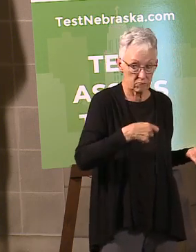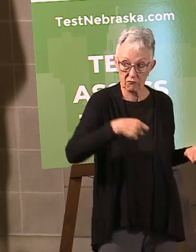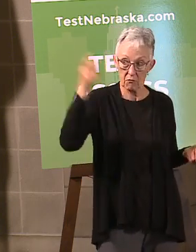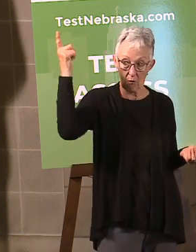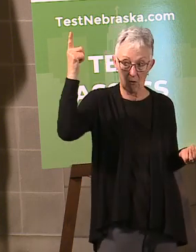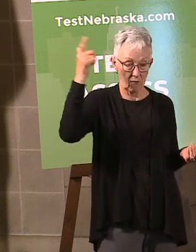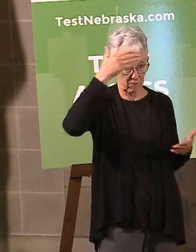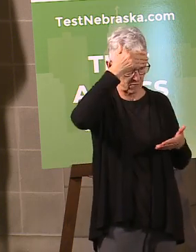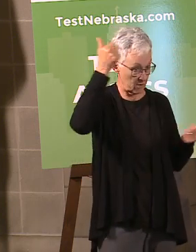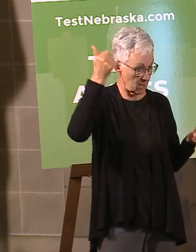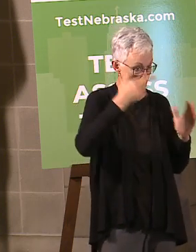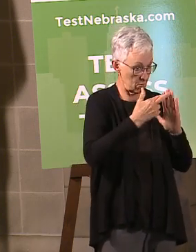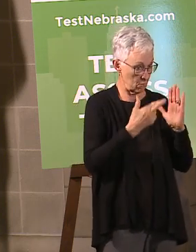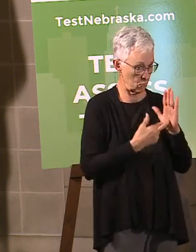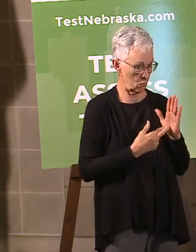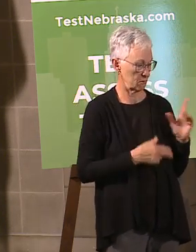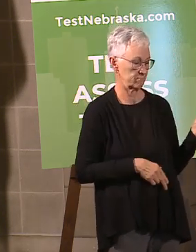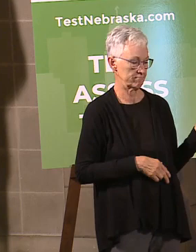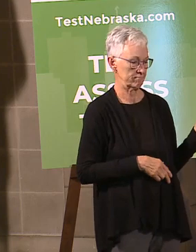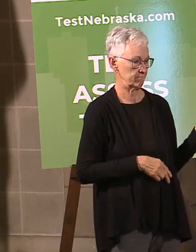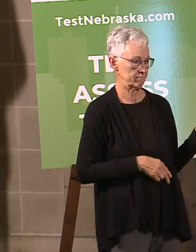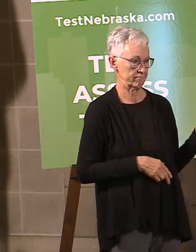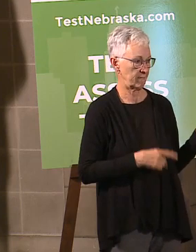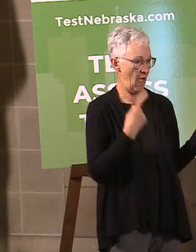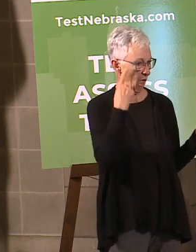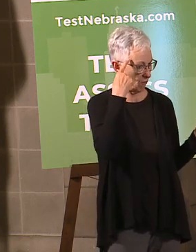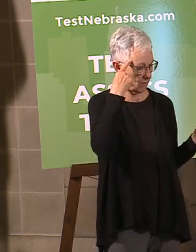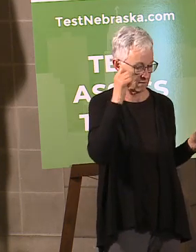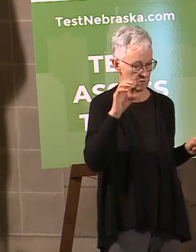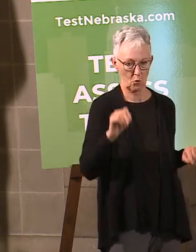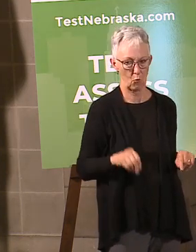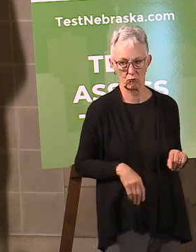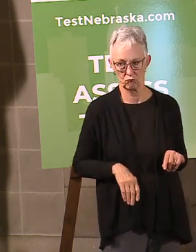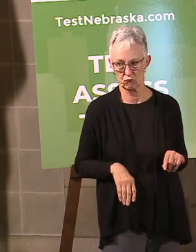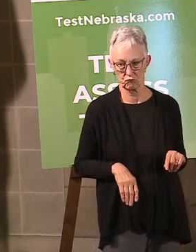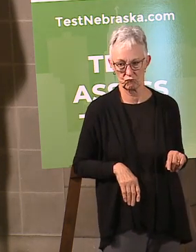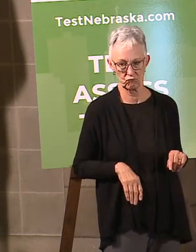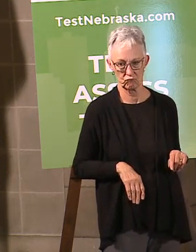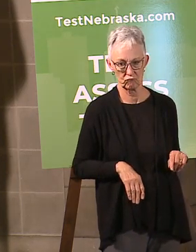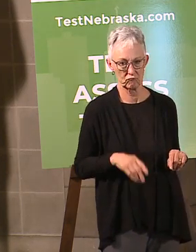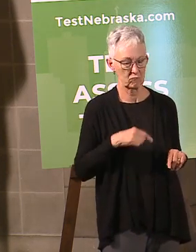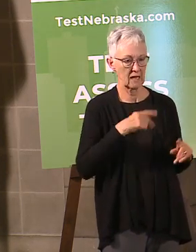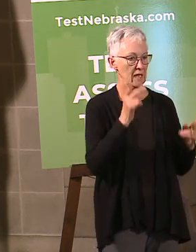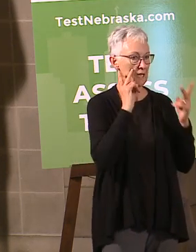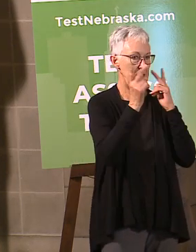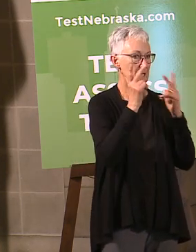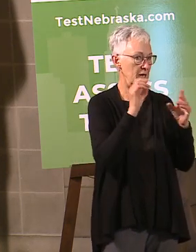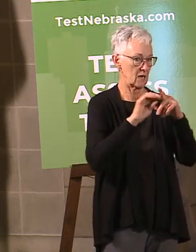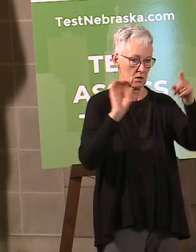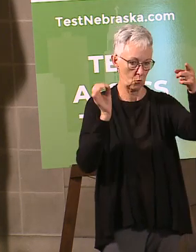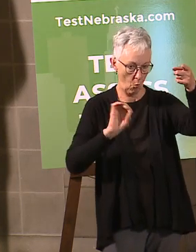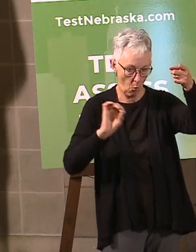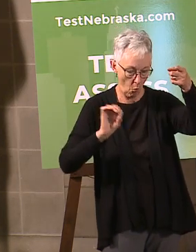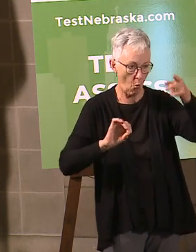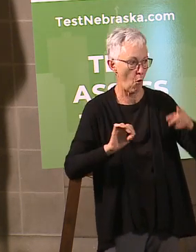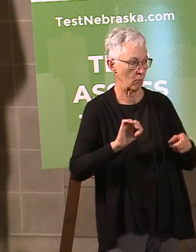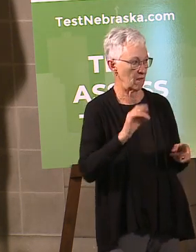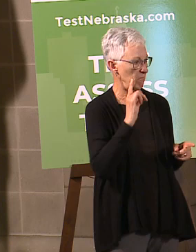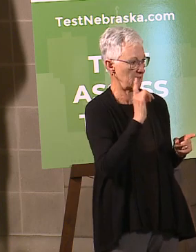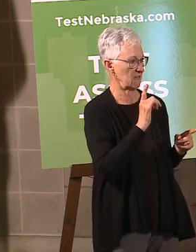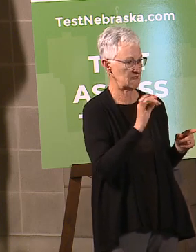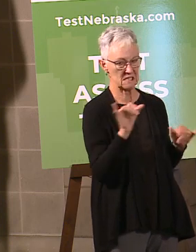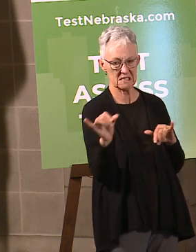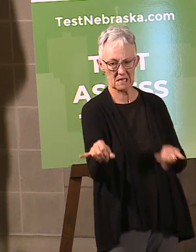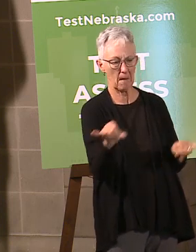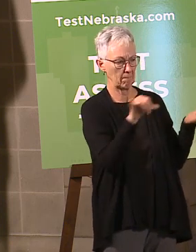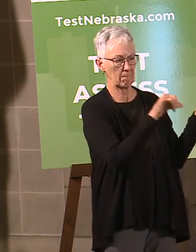forget all about our rules? I don't think so. I mean, I think one of the things you've seen, at least I've seen in Omaha, and I think it's been true in other parts of the state, is